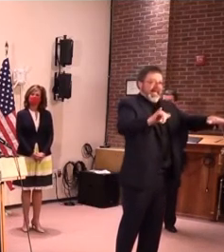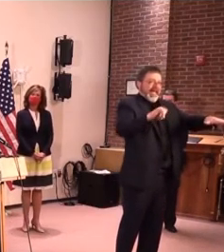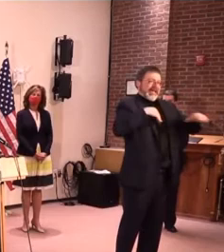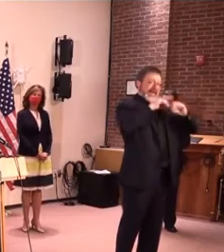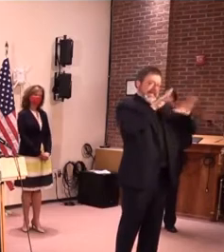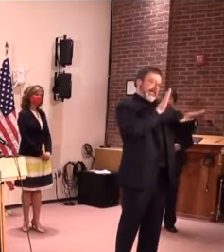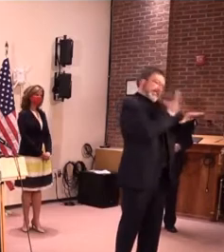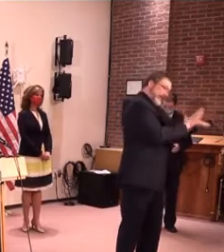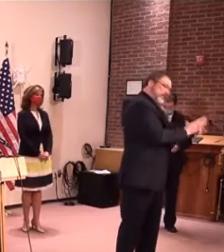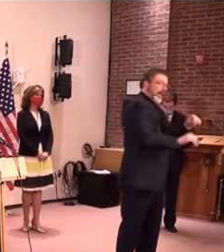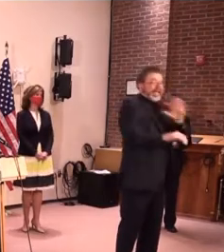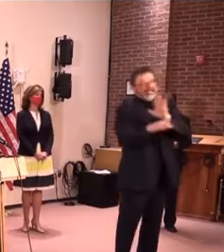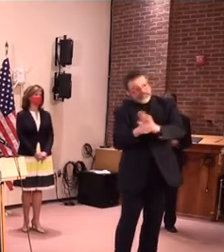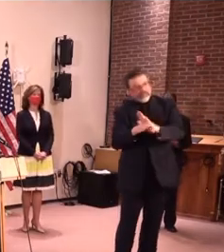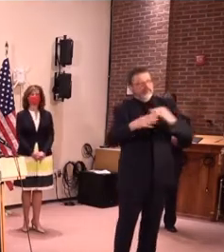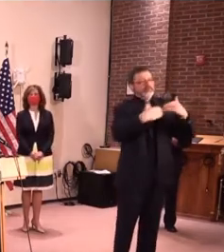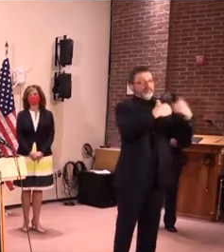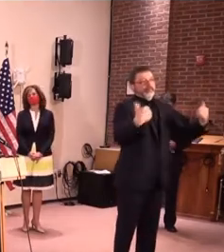Okay, thank you.